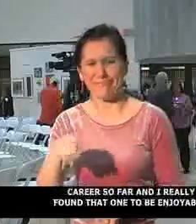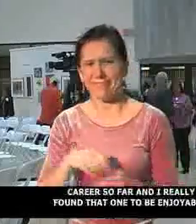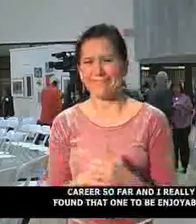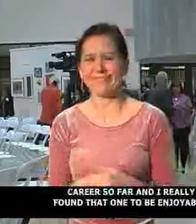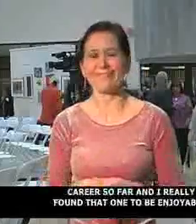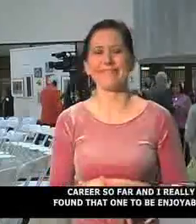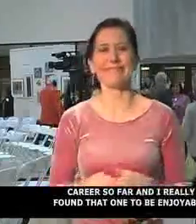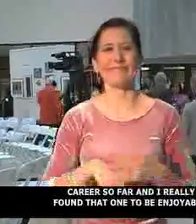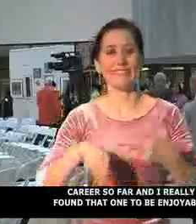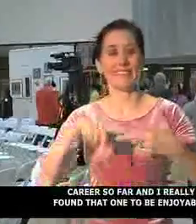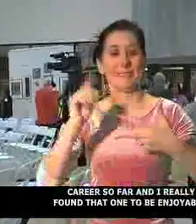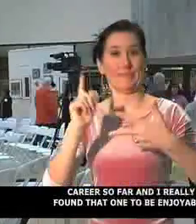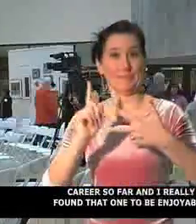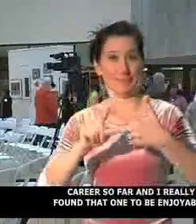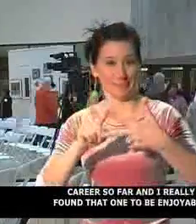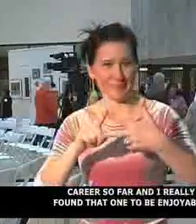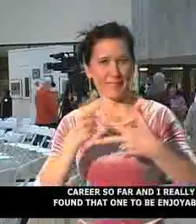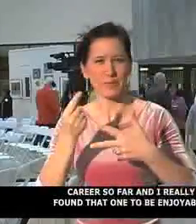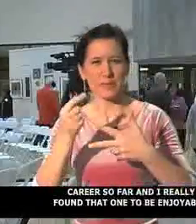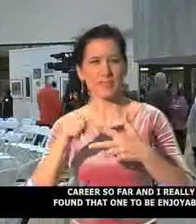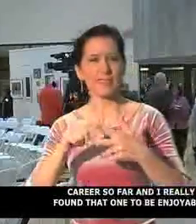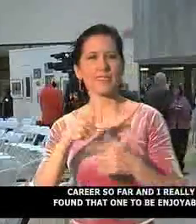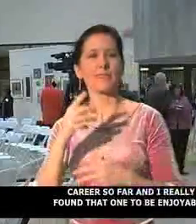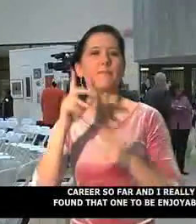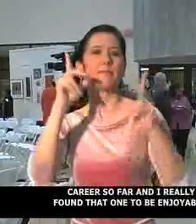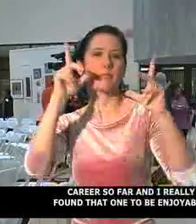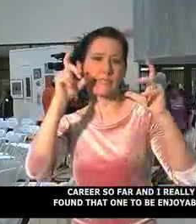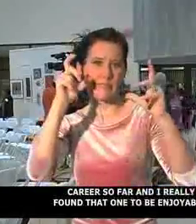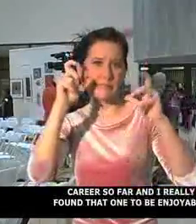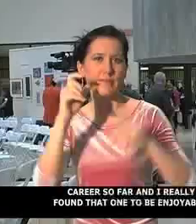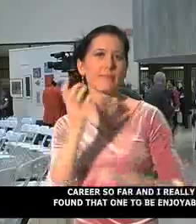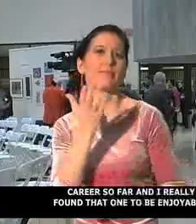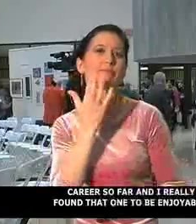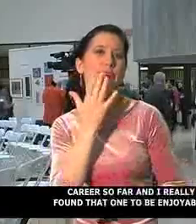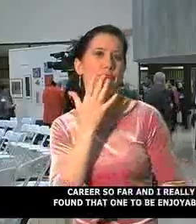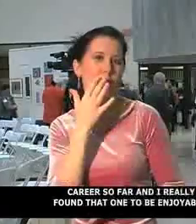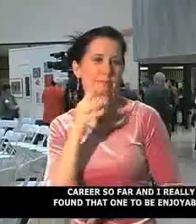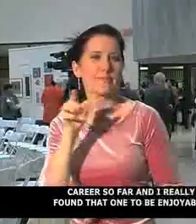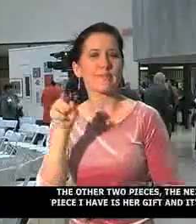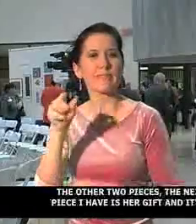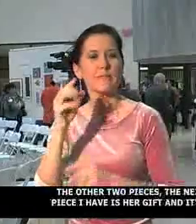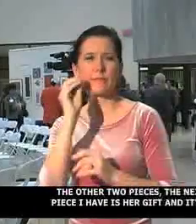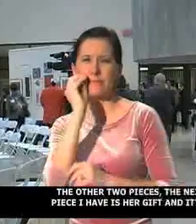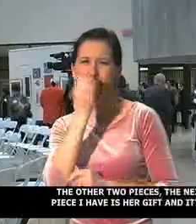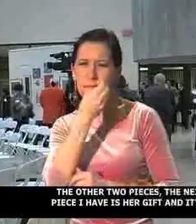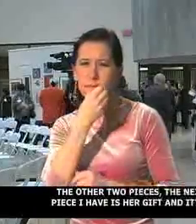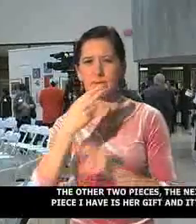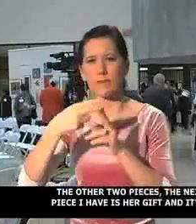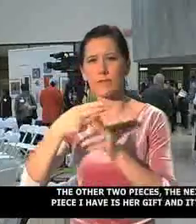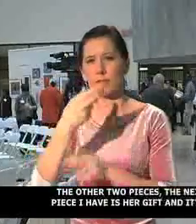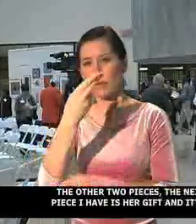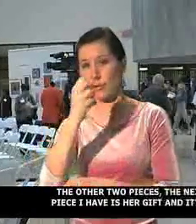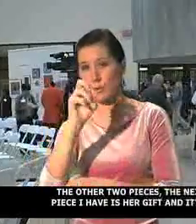so far, and I really found that one to be enjoyable. The other 2 pieces, the next piece I have